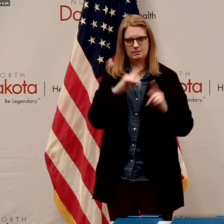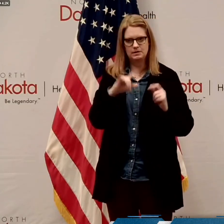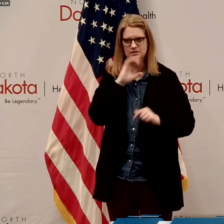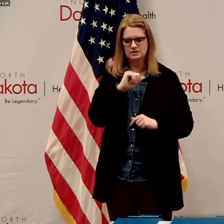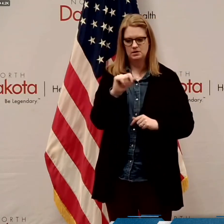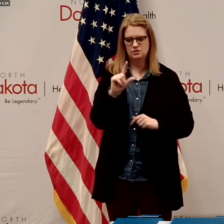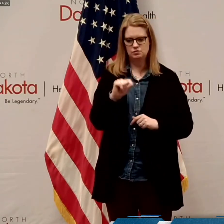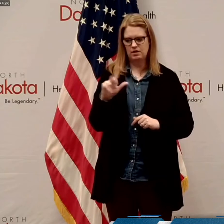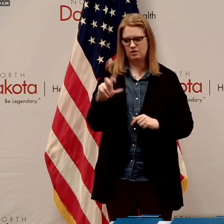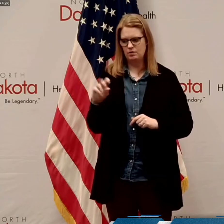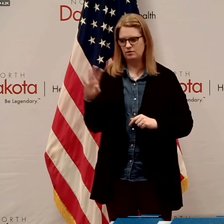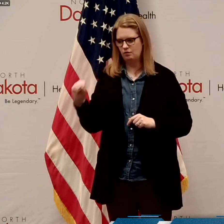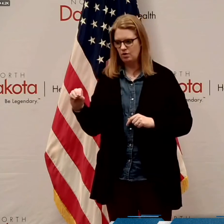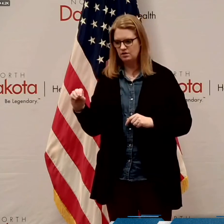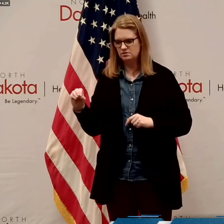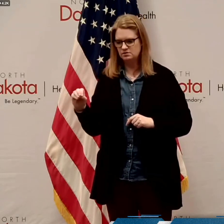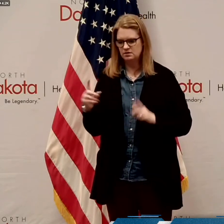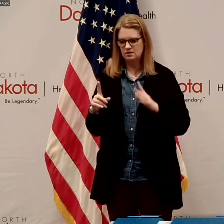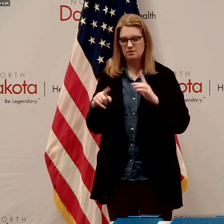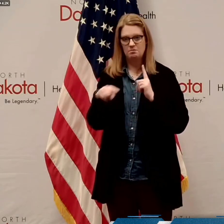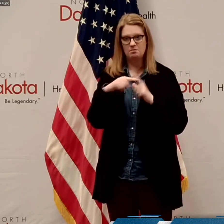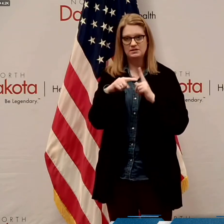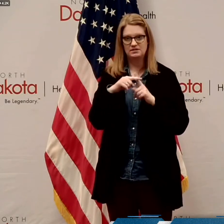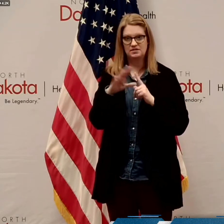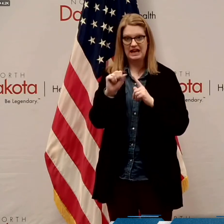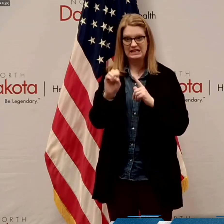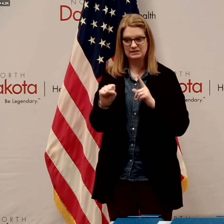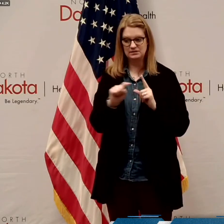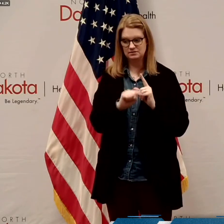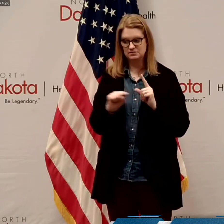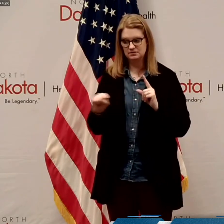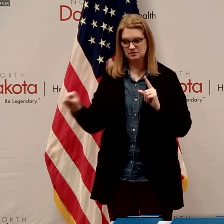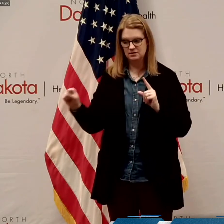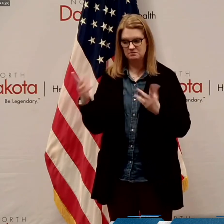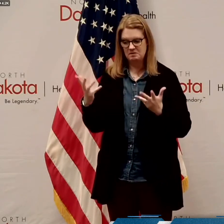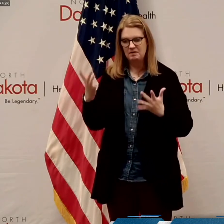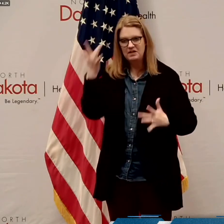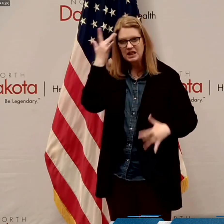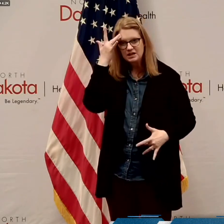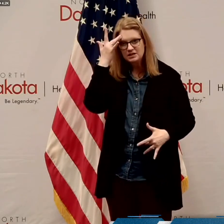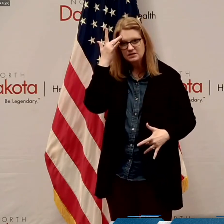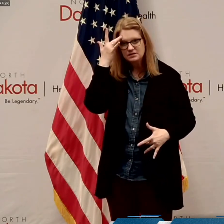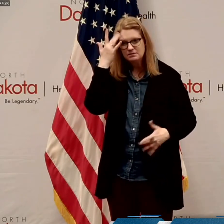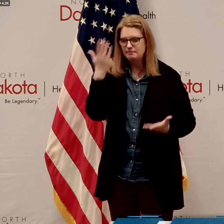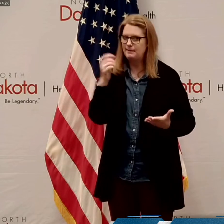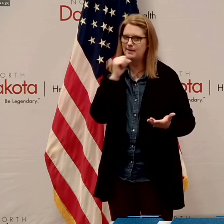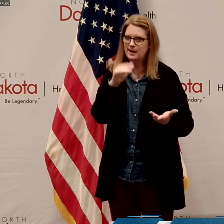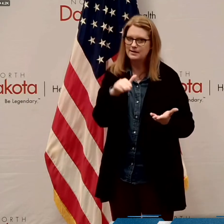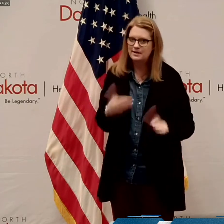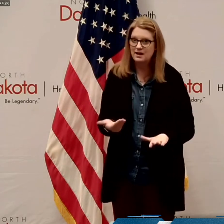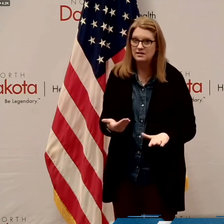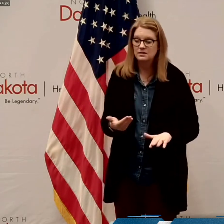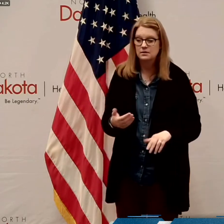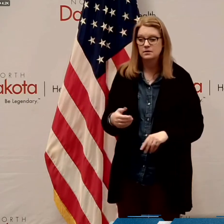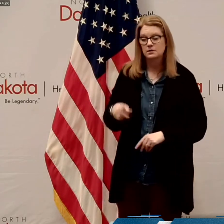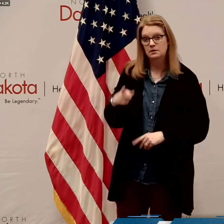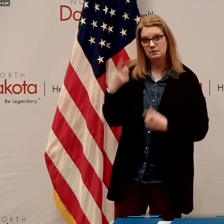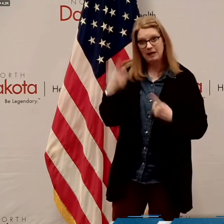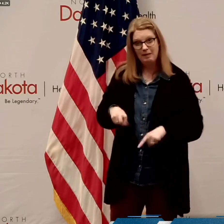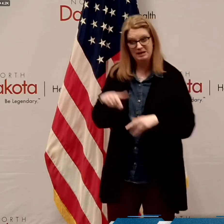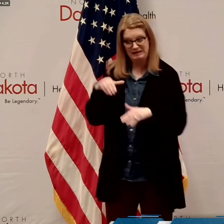and 40s, you could have a lot of positive cases, you may have illness, but you may not have death. If in a nursing home,